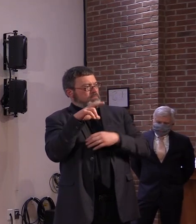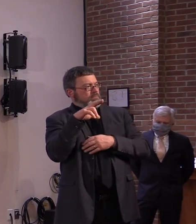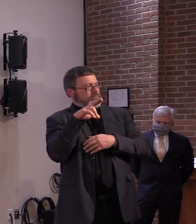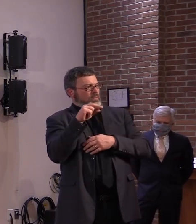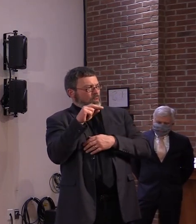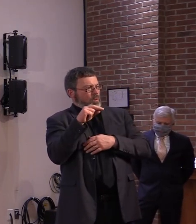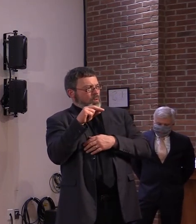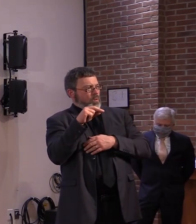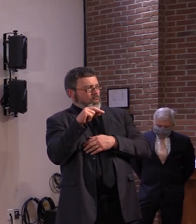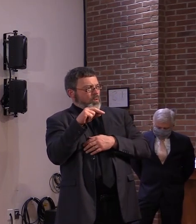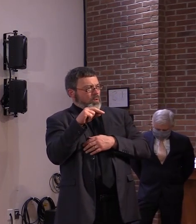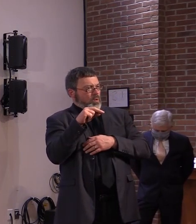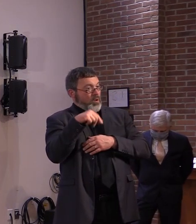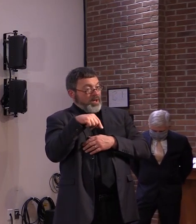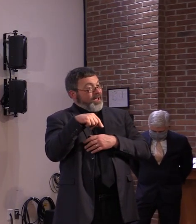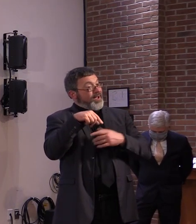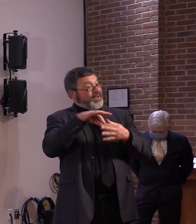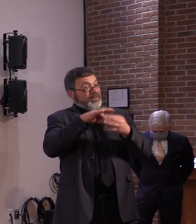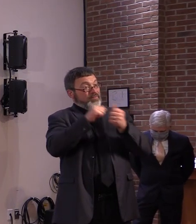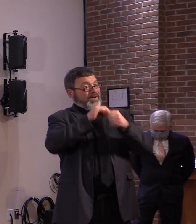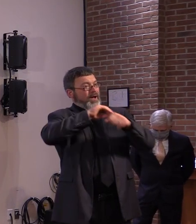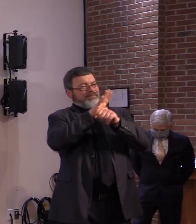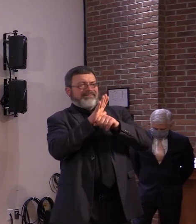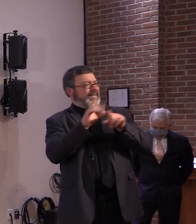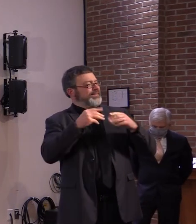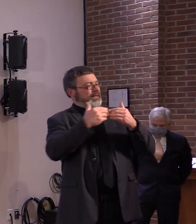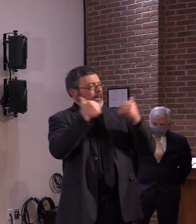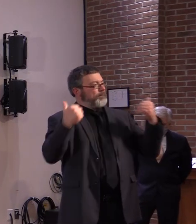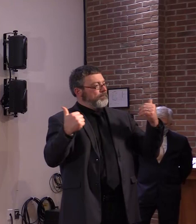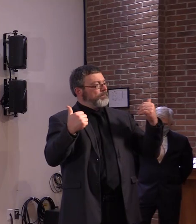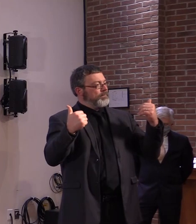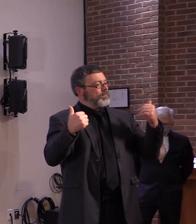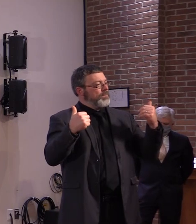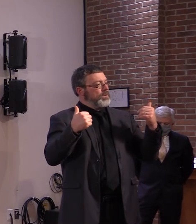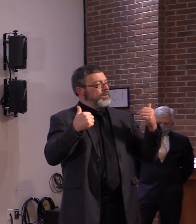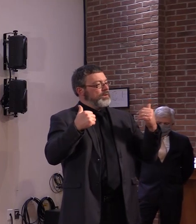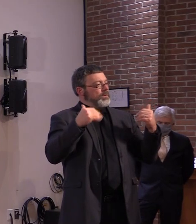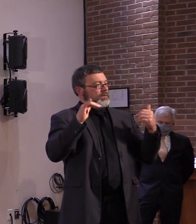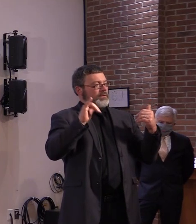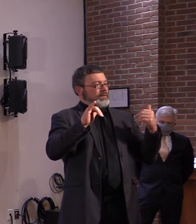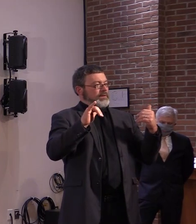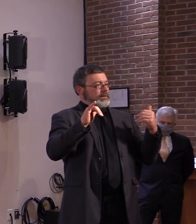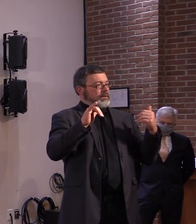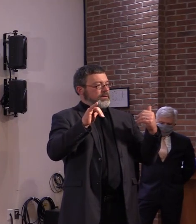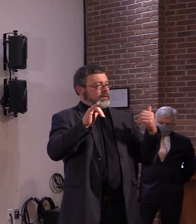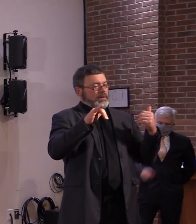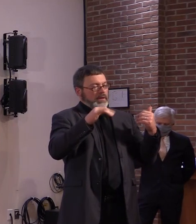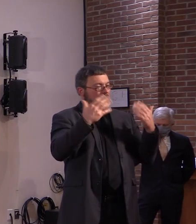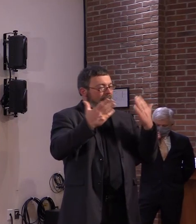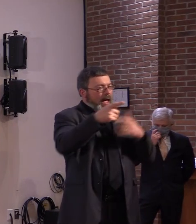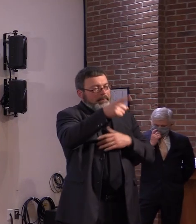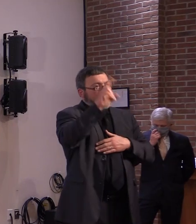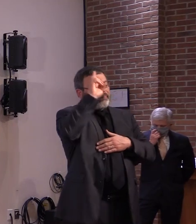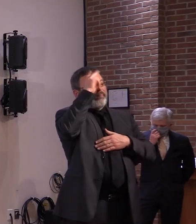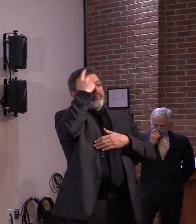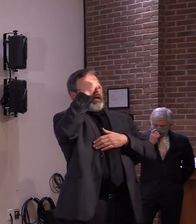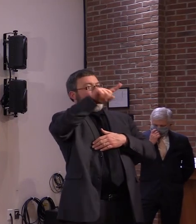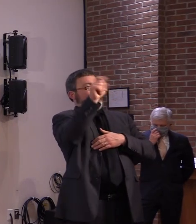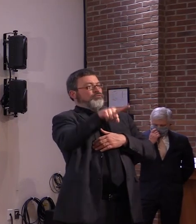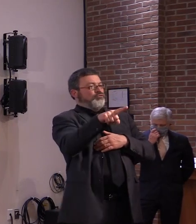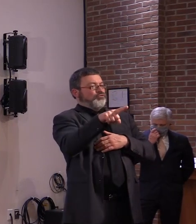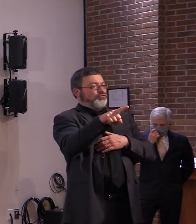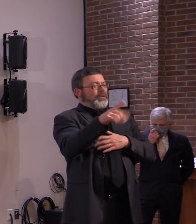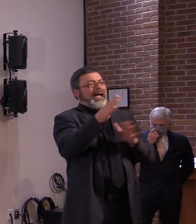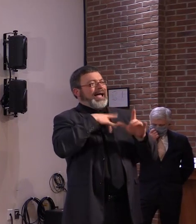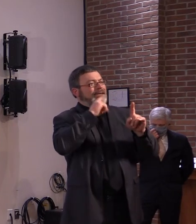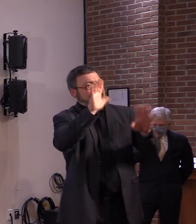whatever reason want to change their answer. Either they didn't understand the question or didn't know what they were agreeing to